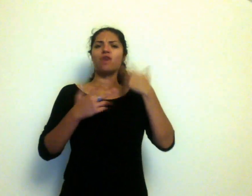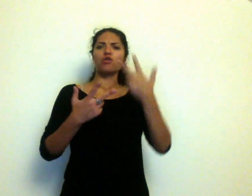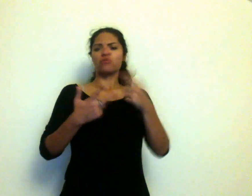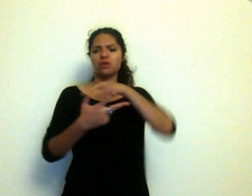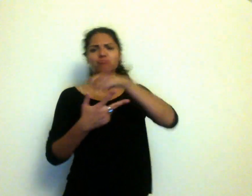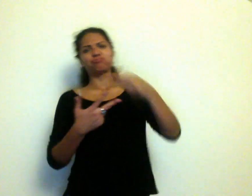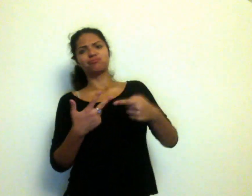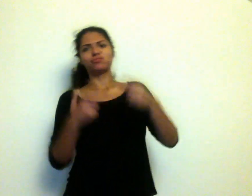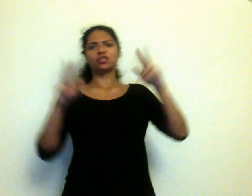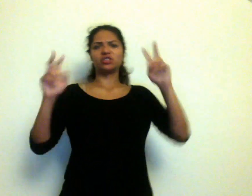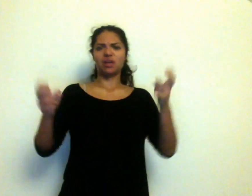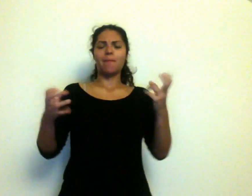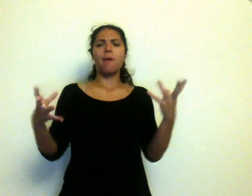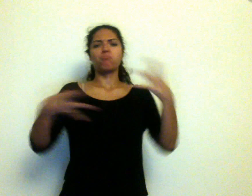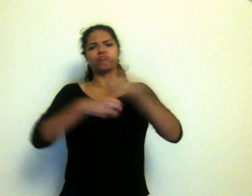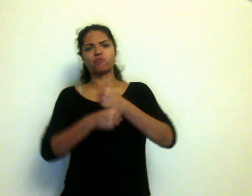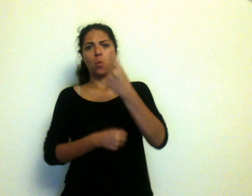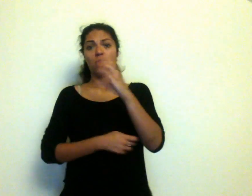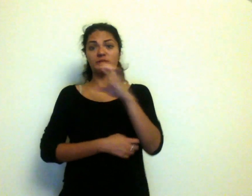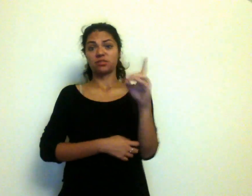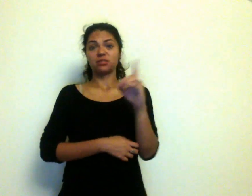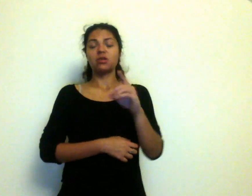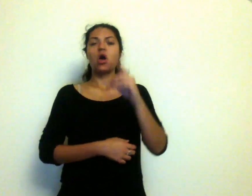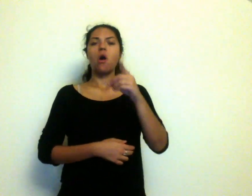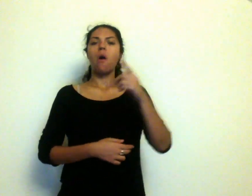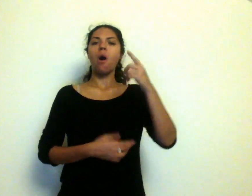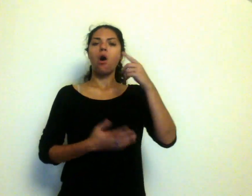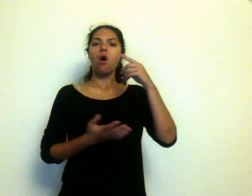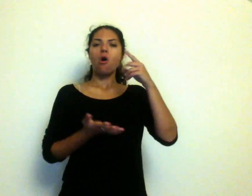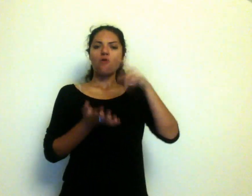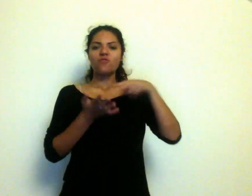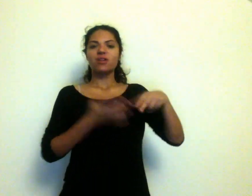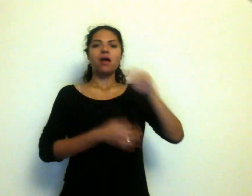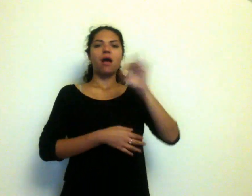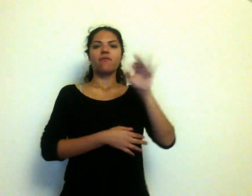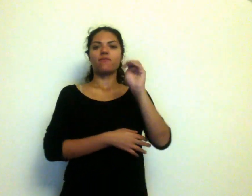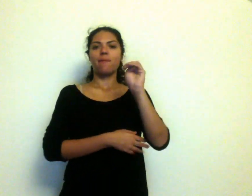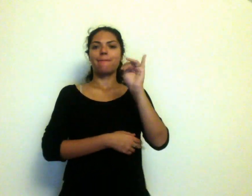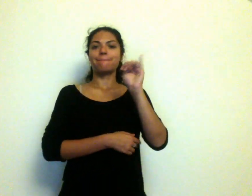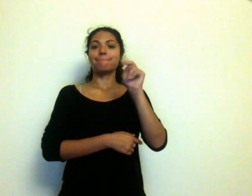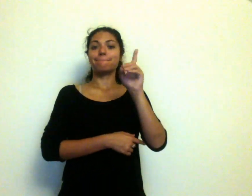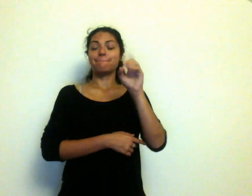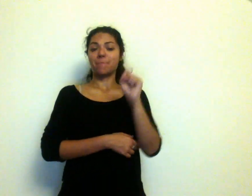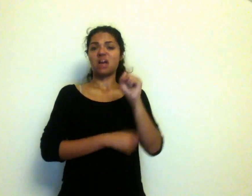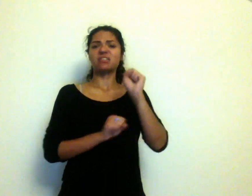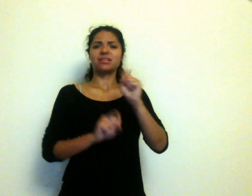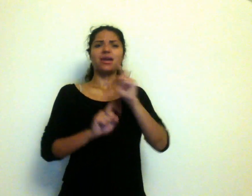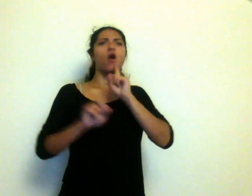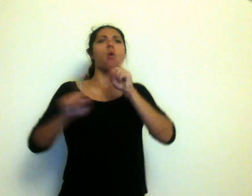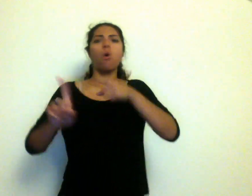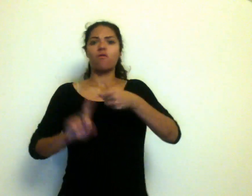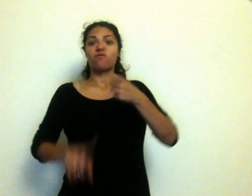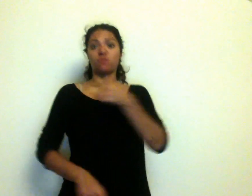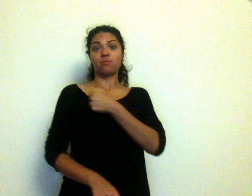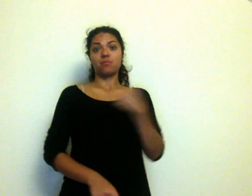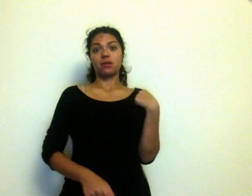including today's. The message you heard today is available in its entirety on CD. And when you contact us, just ask for